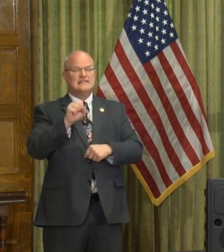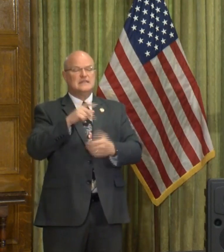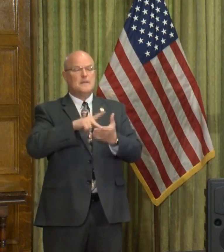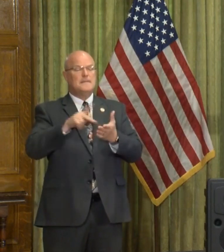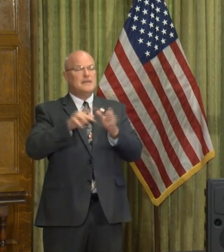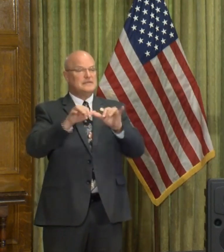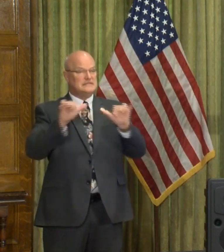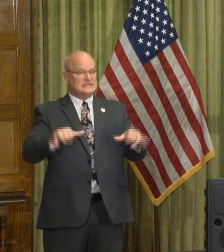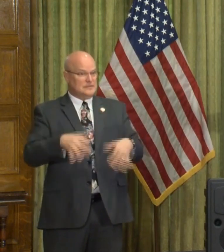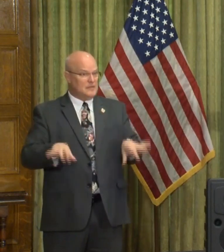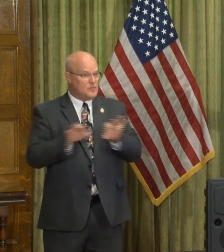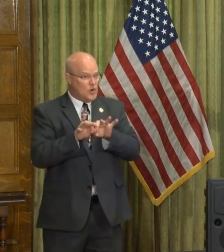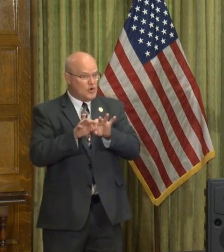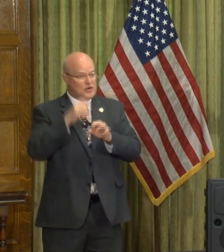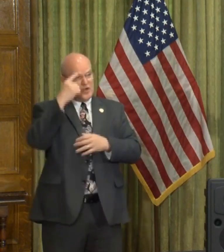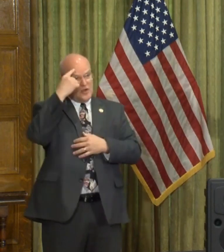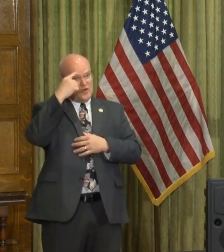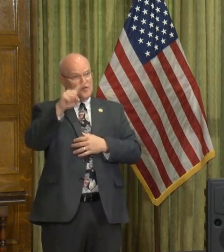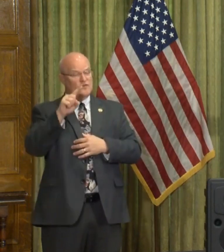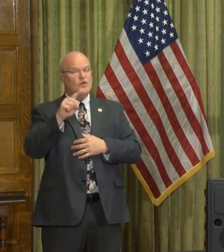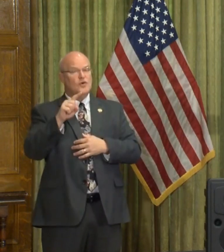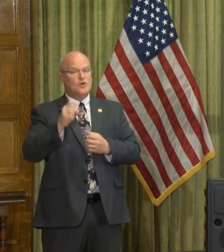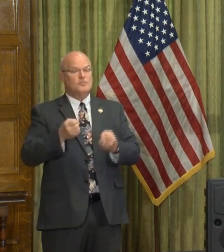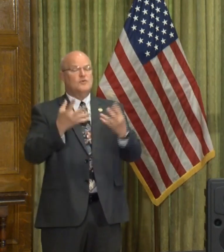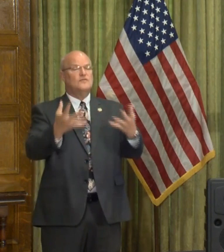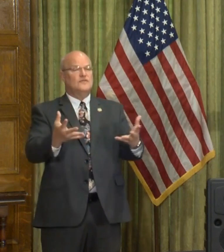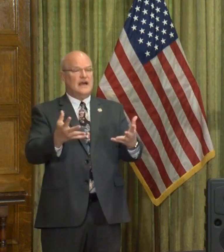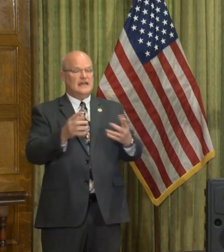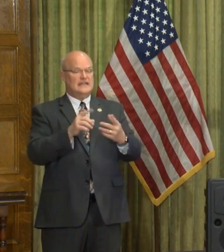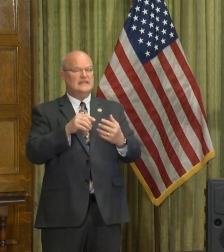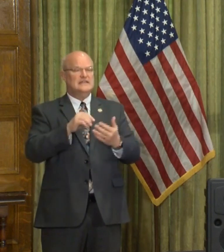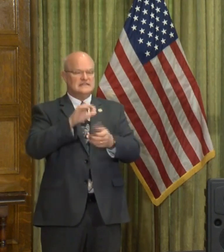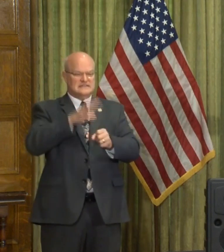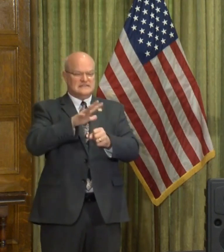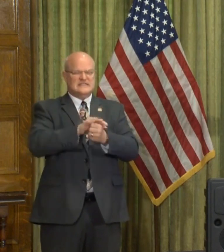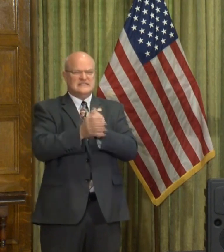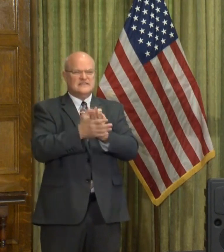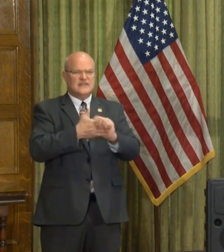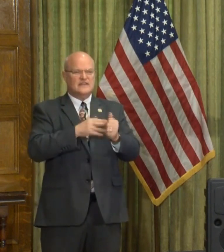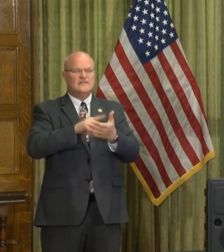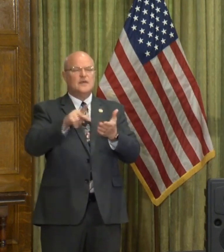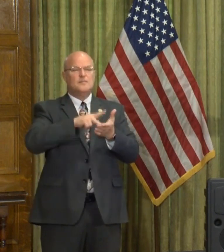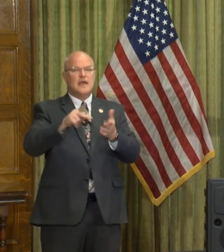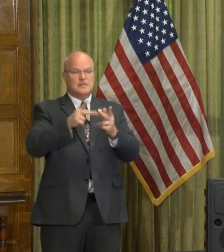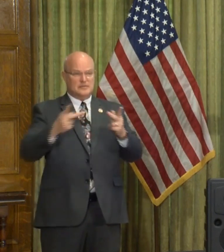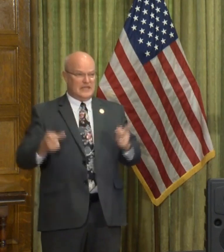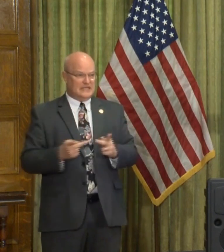payment systems, very important for providing